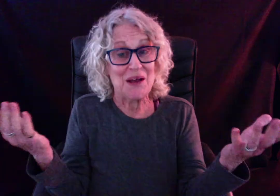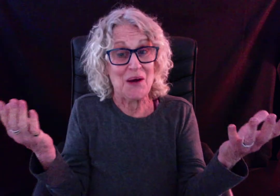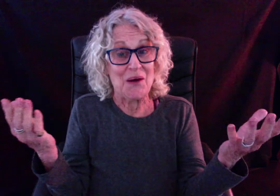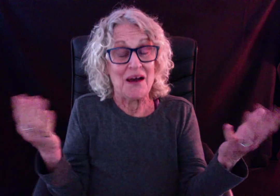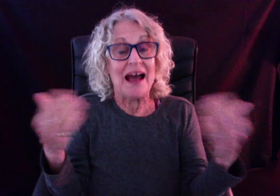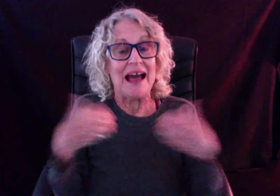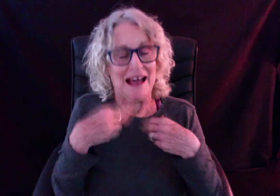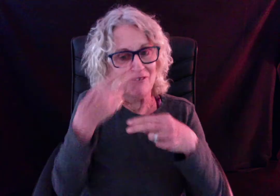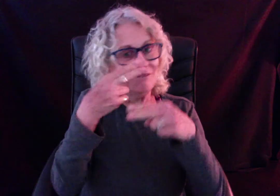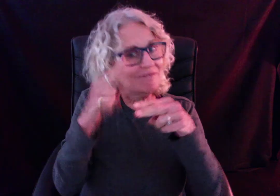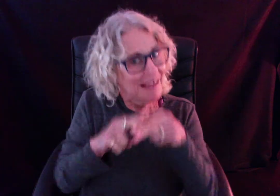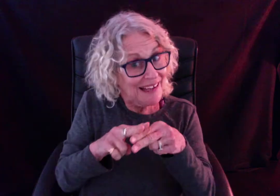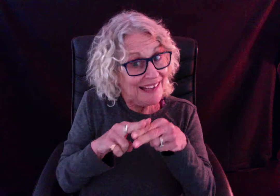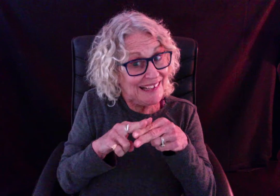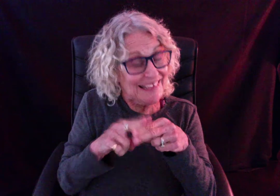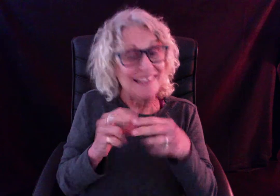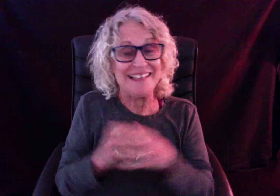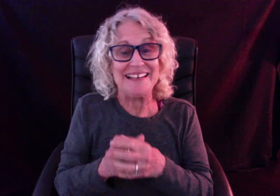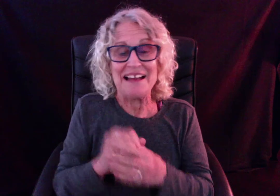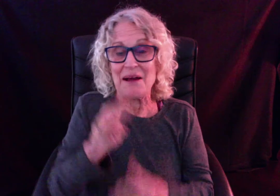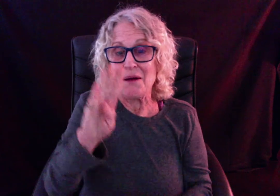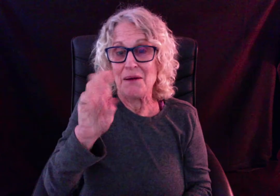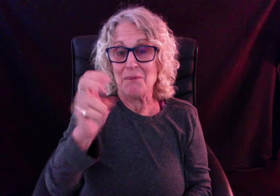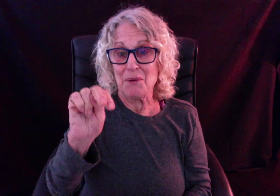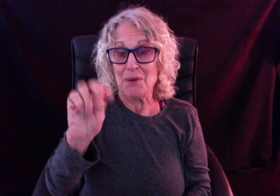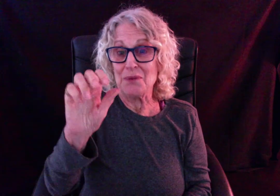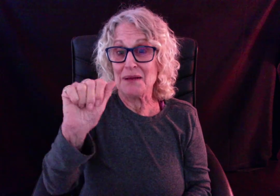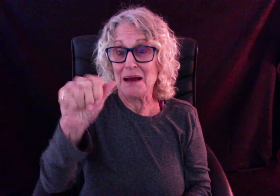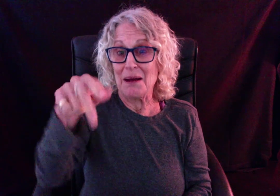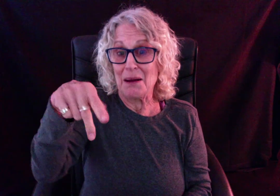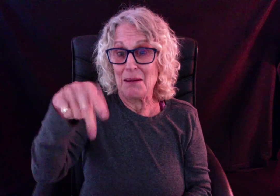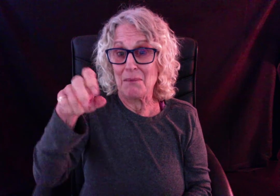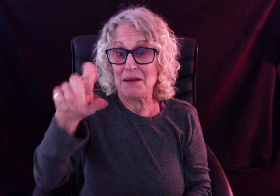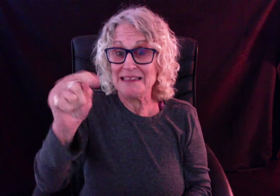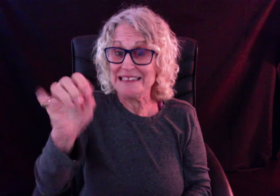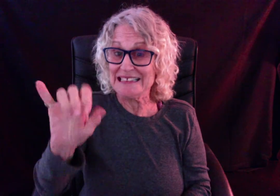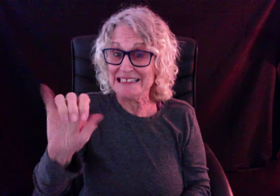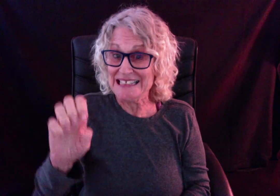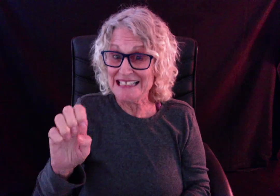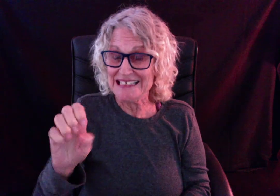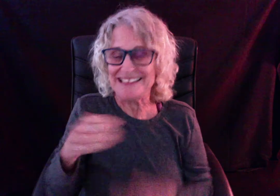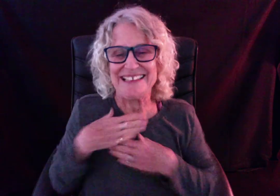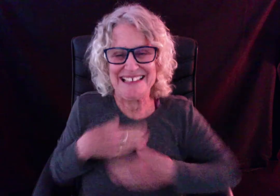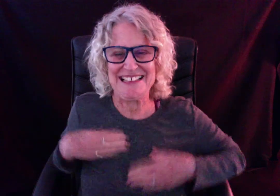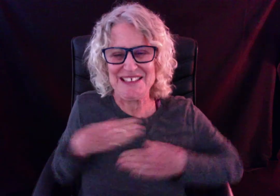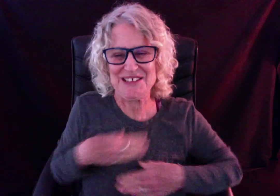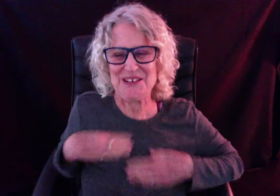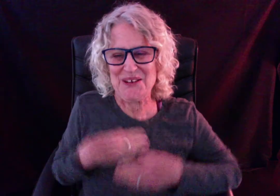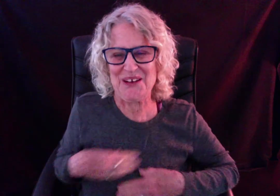fun. Bon appetit. Enjoy. Love you guys.